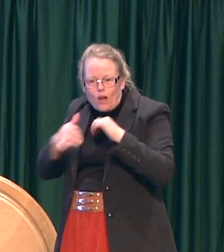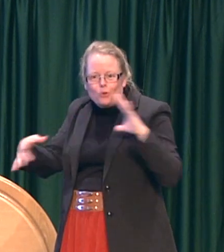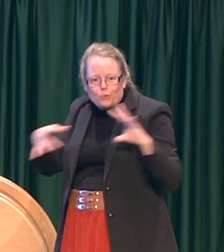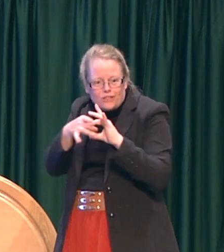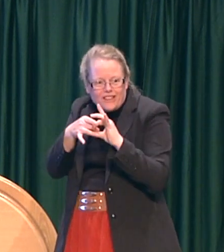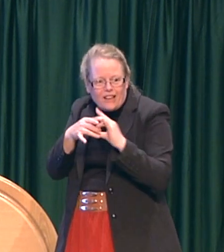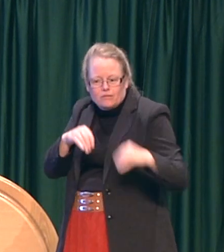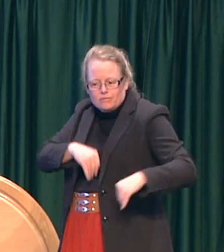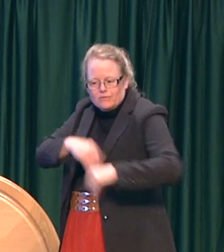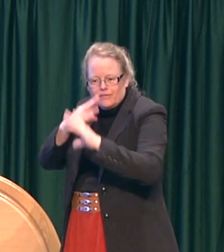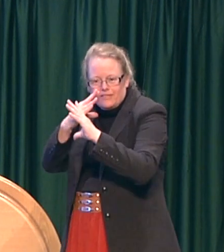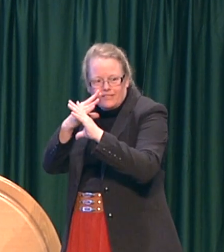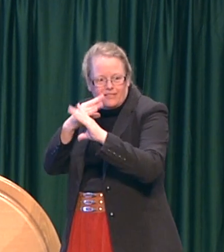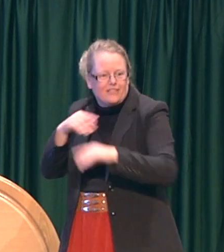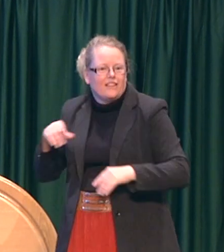everything on the phone of how to get everything connected.